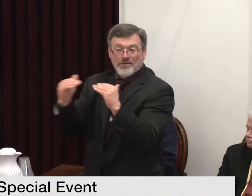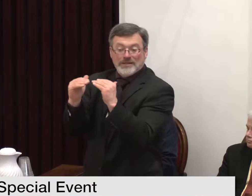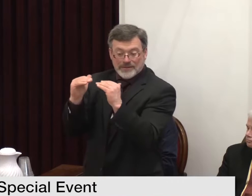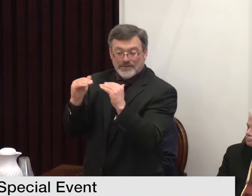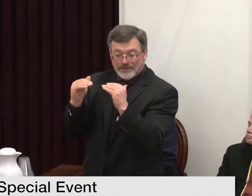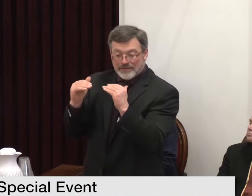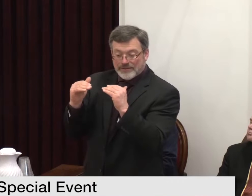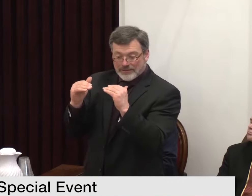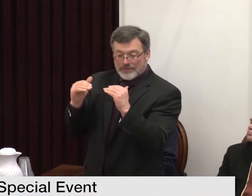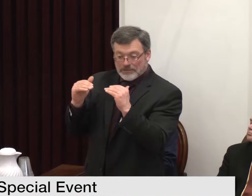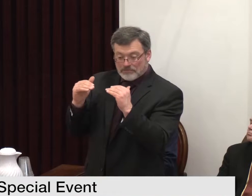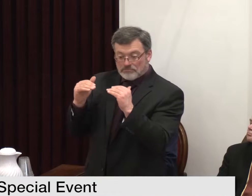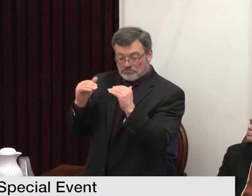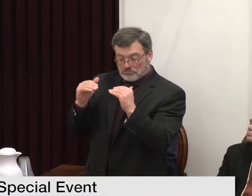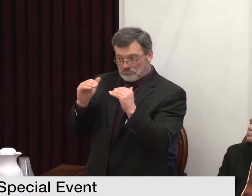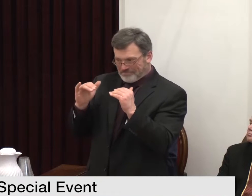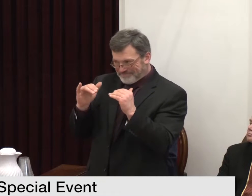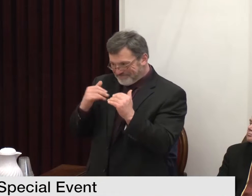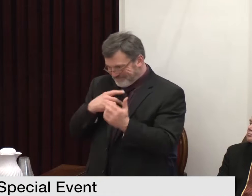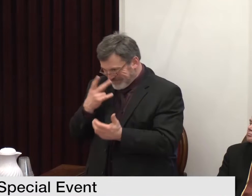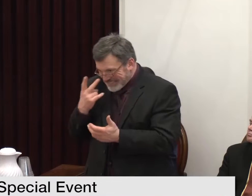Vermonters.